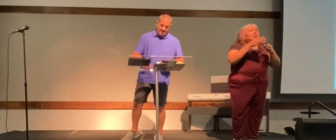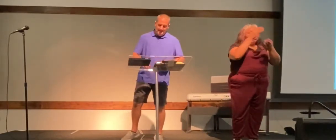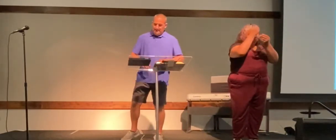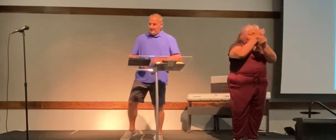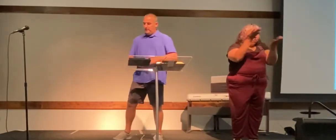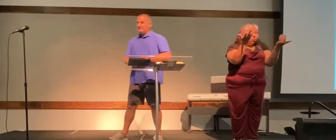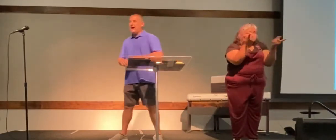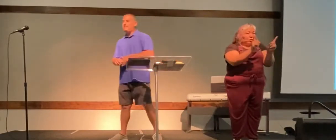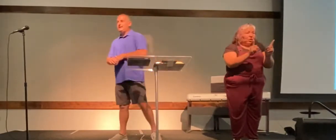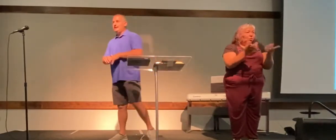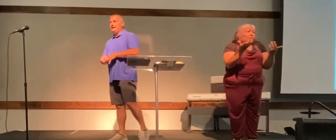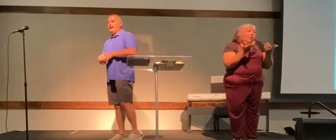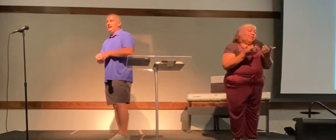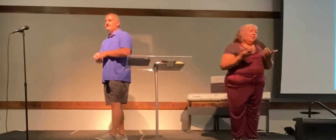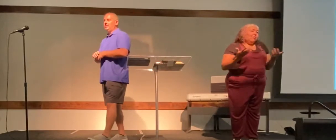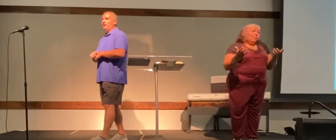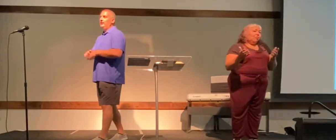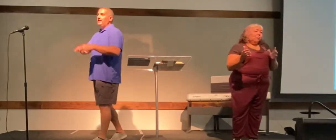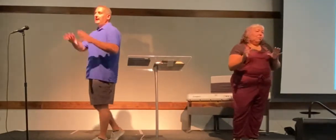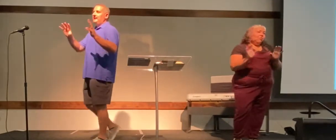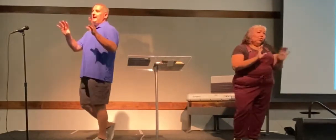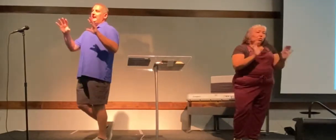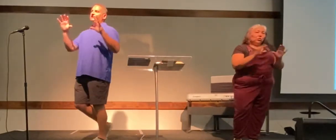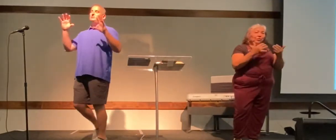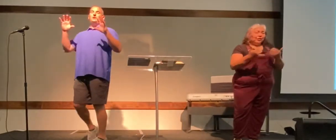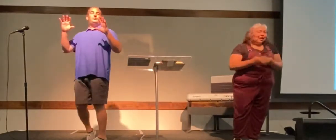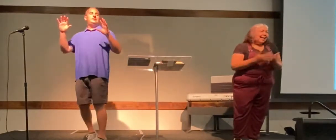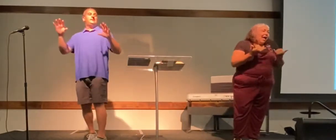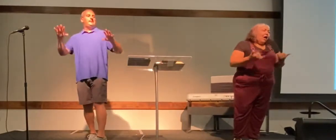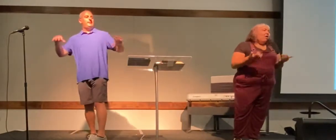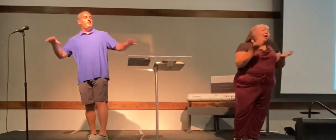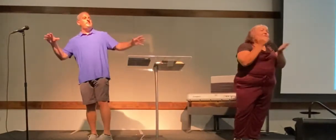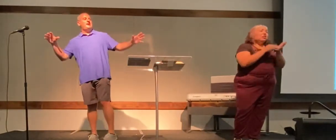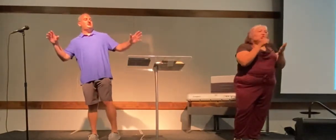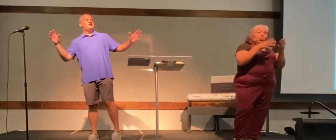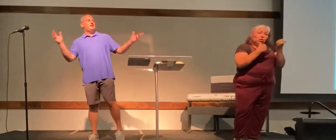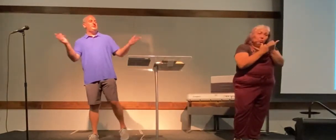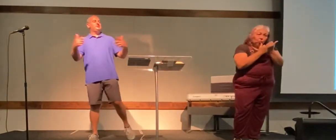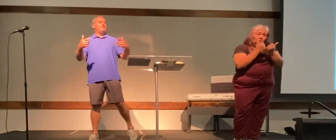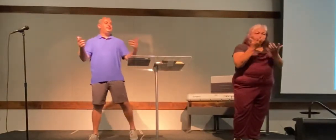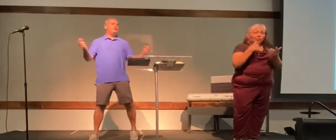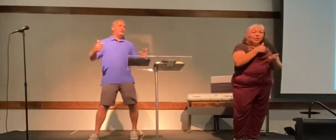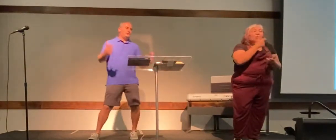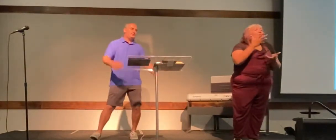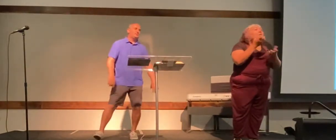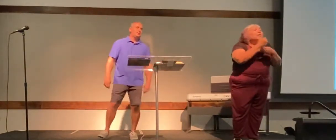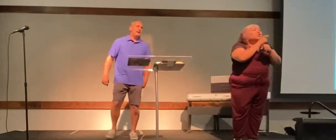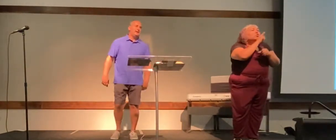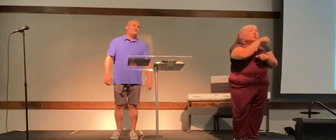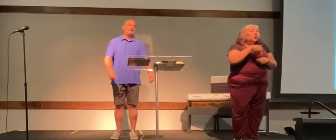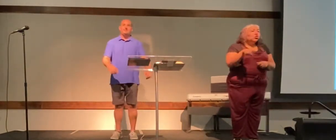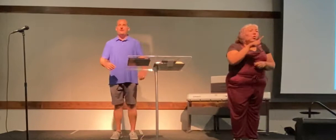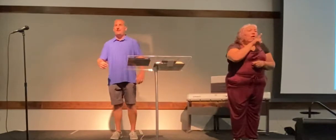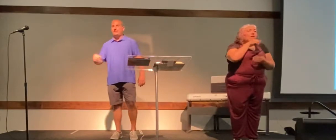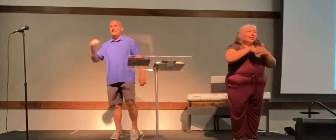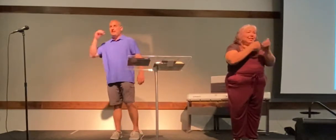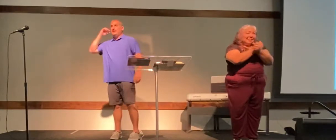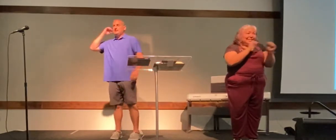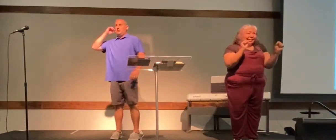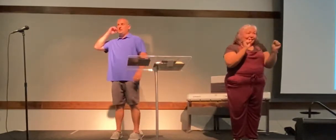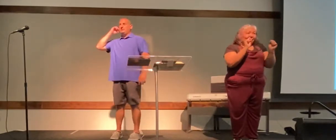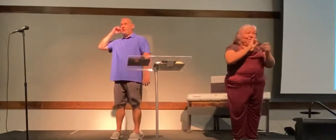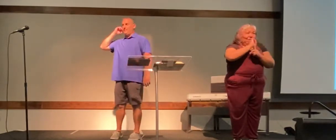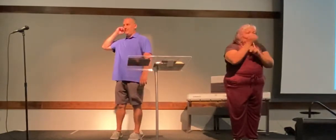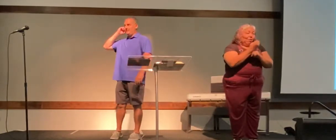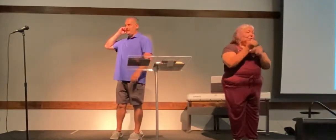on and what's happening. And so, again, I just want to reiterate, we make sure that when you come in here, you're into a safe environment.